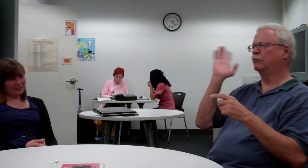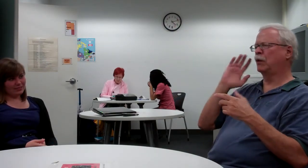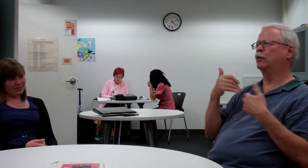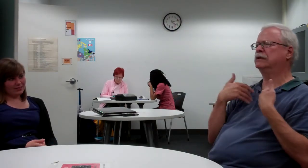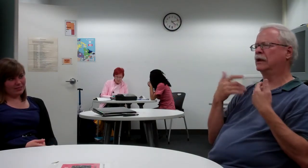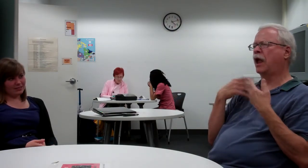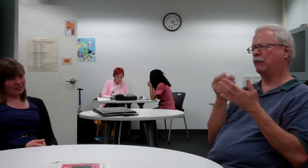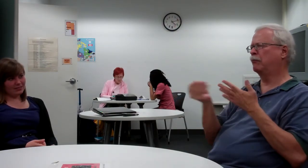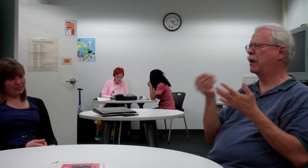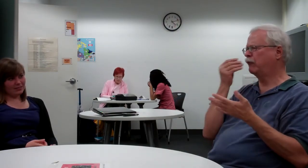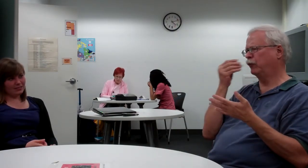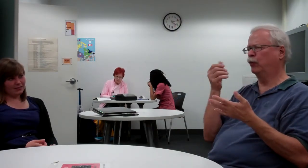Also,